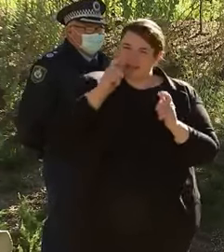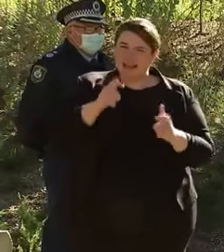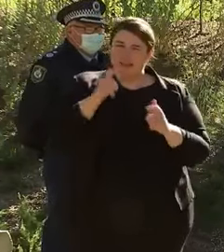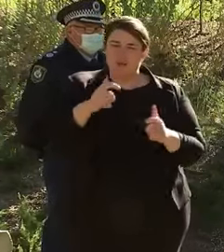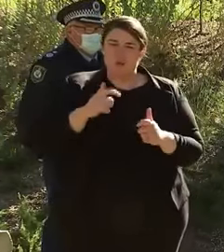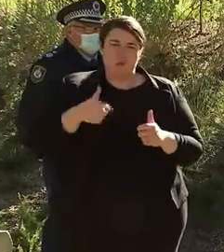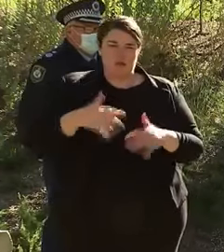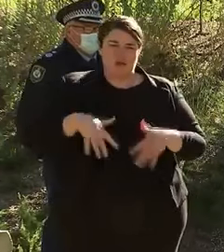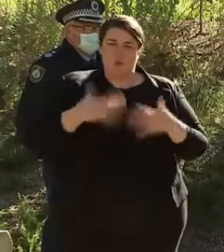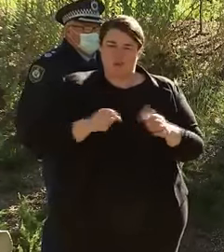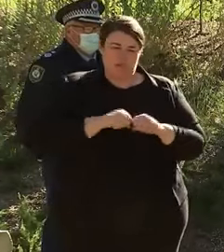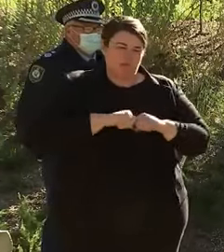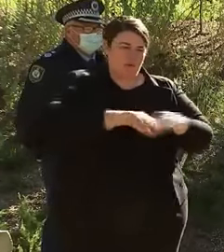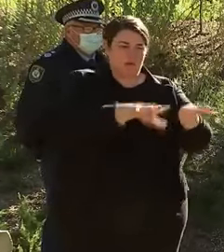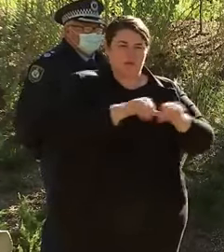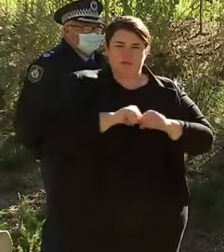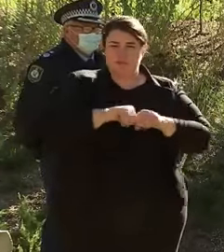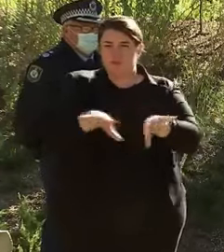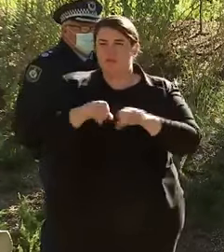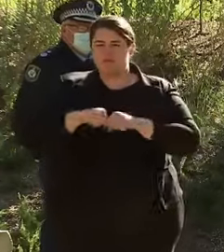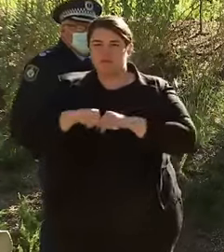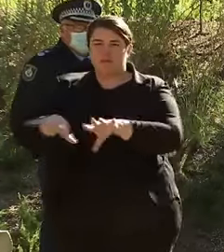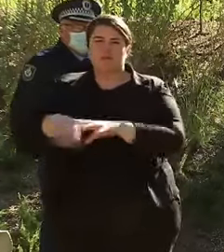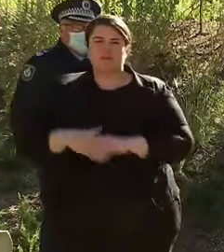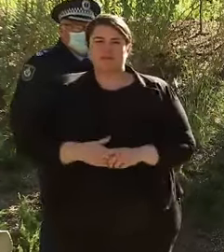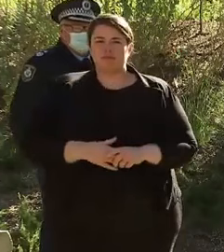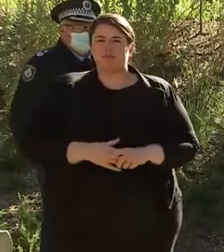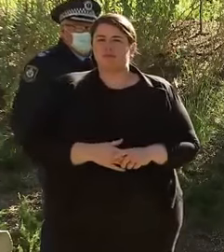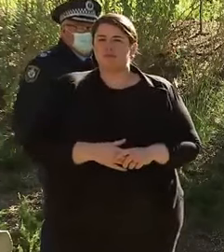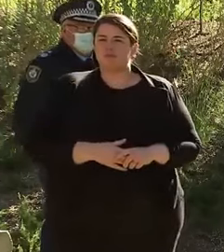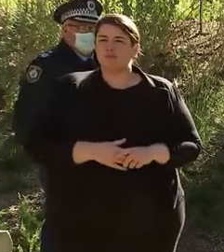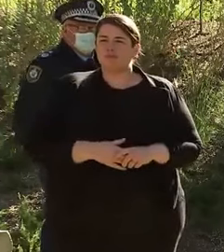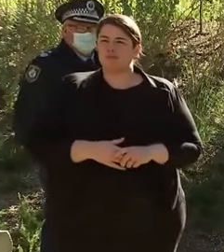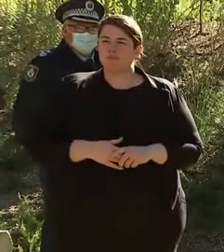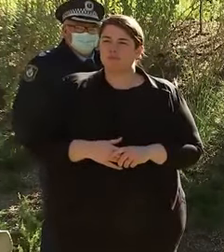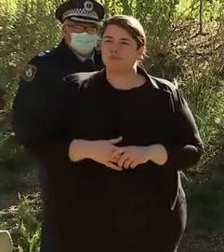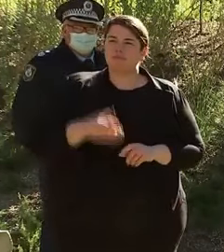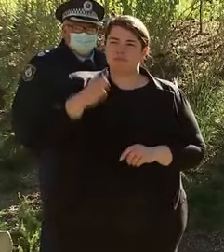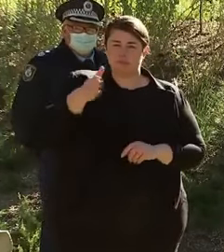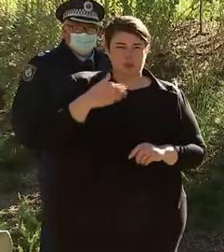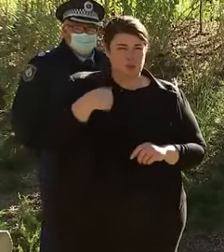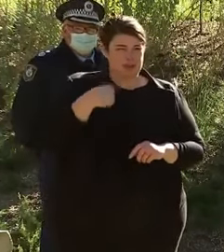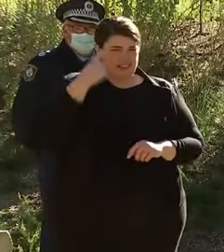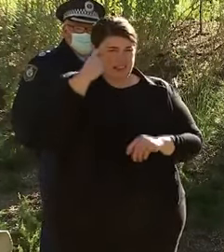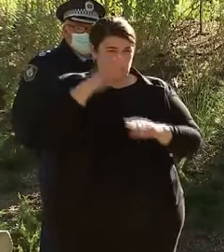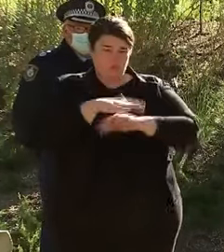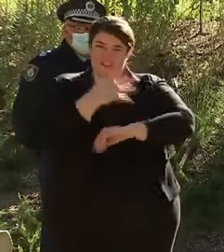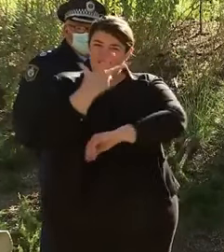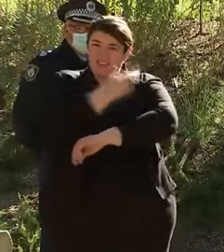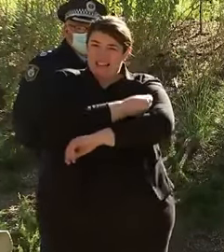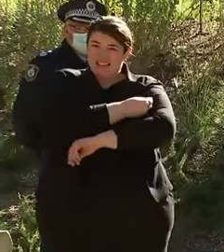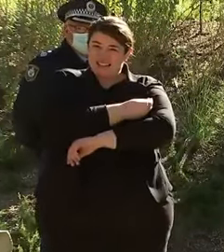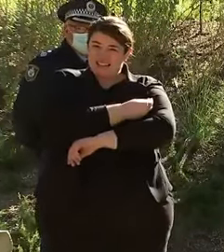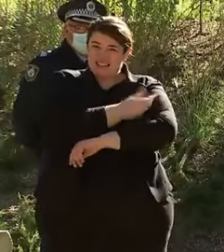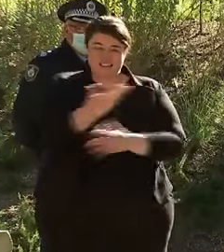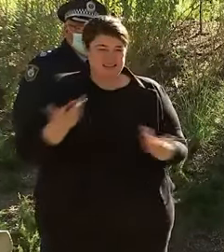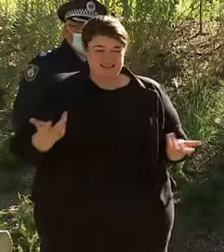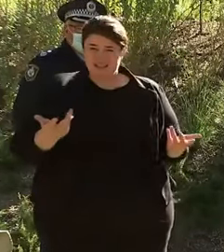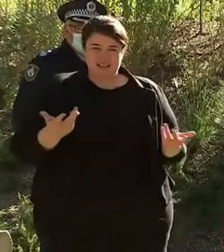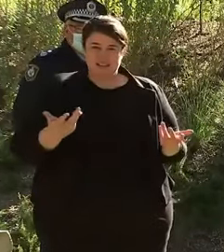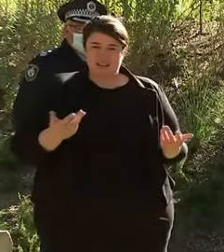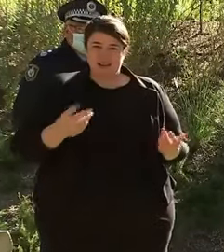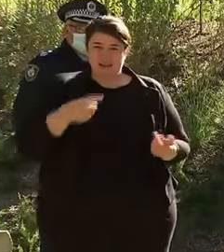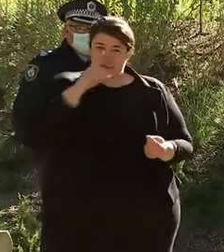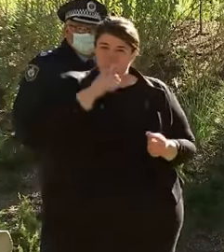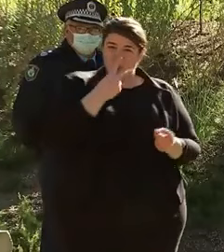thing we want to do is infect those that are closest to us. Do we need to rethink the vaccine rollout, in particular on eligibility? We've got people